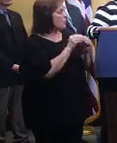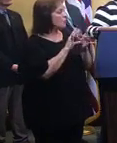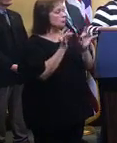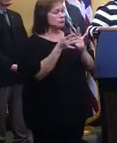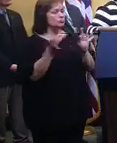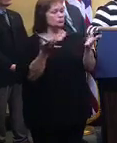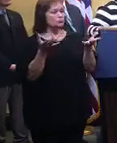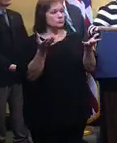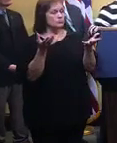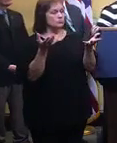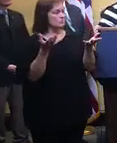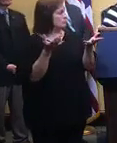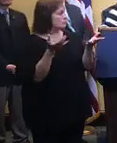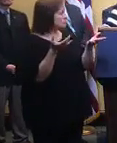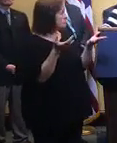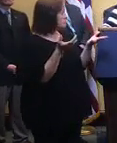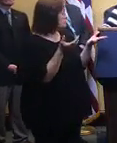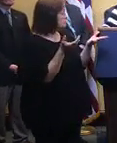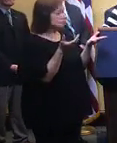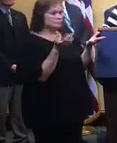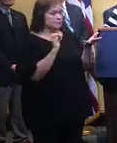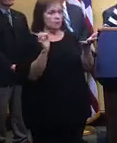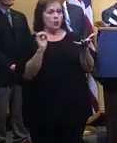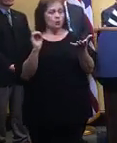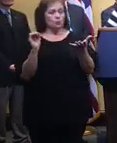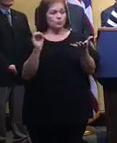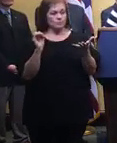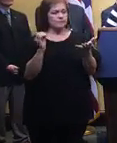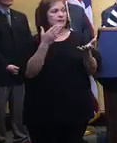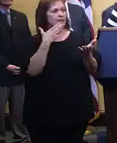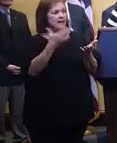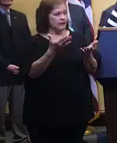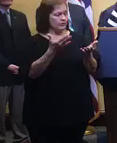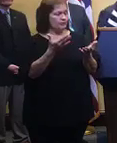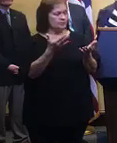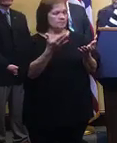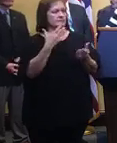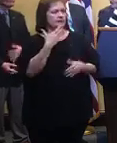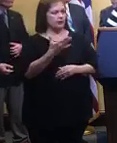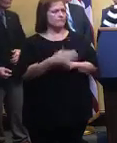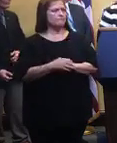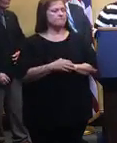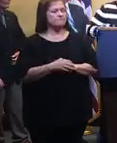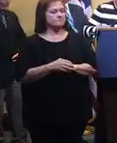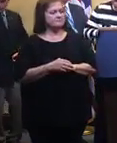needed to mention or get straight? Okay. Thank you all so much again.